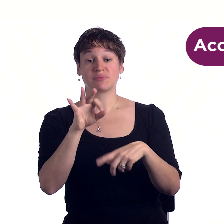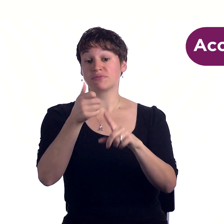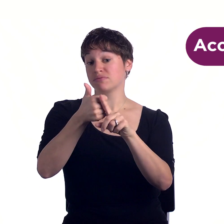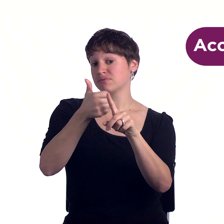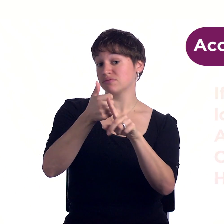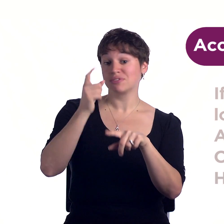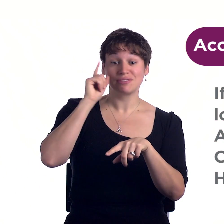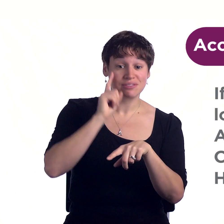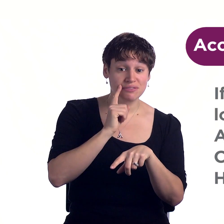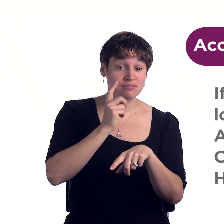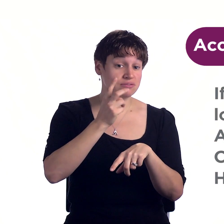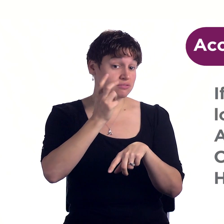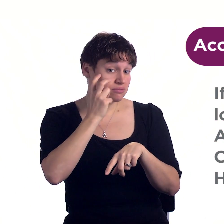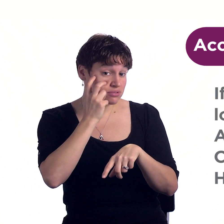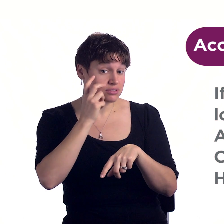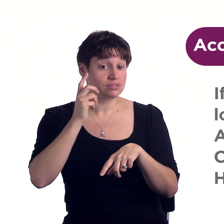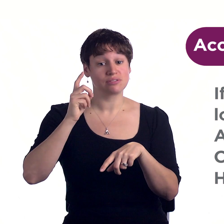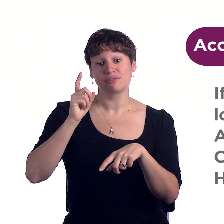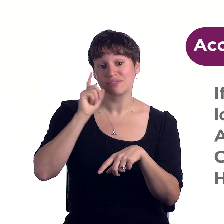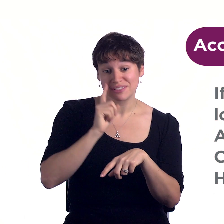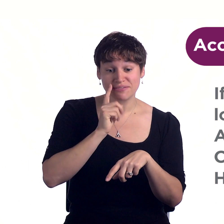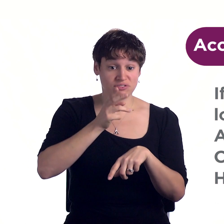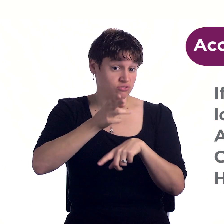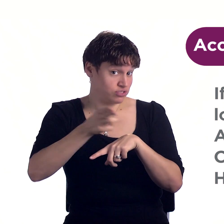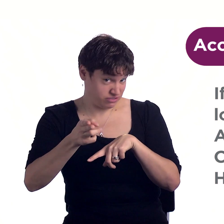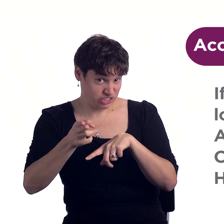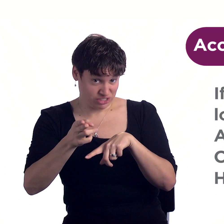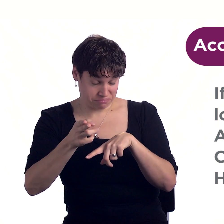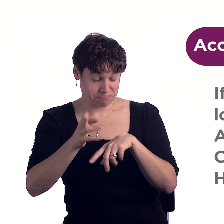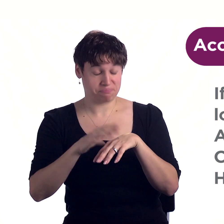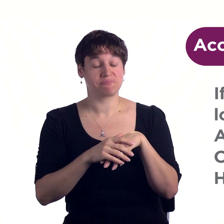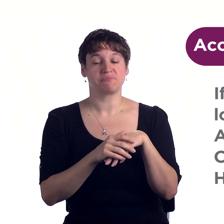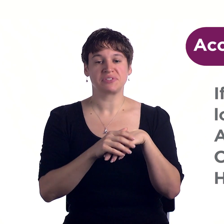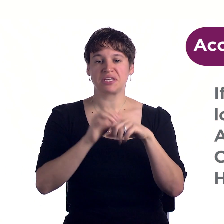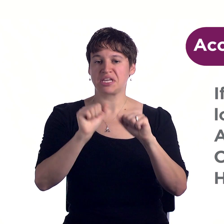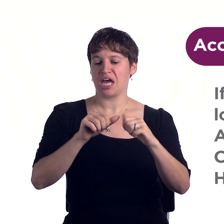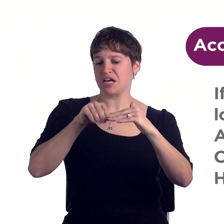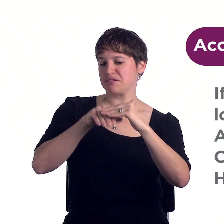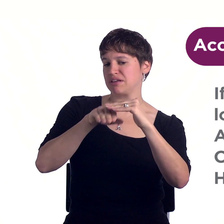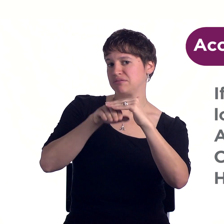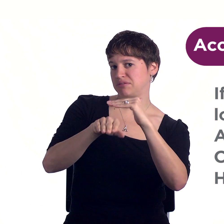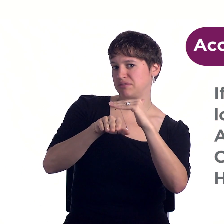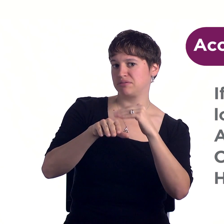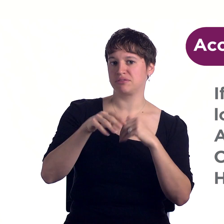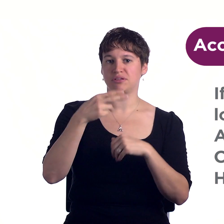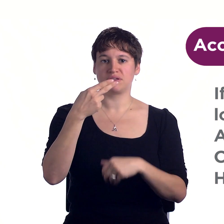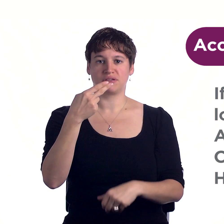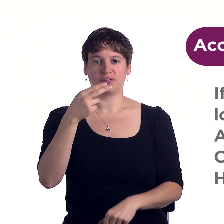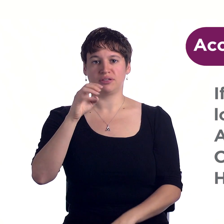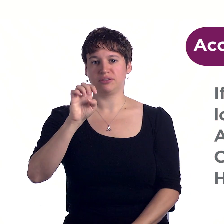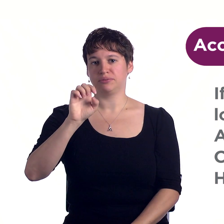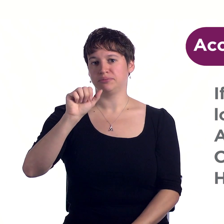Accommodation card. If you have hearing loss, make an accommodation card